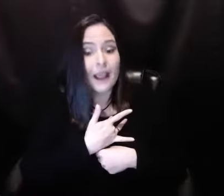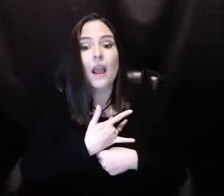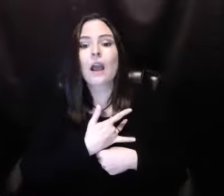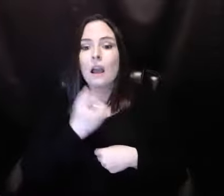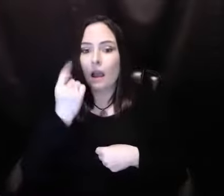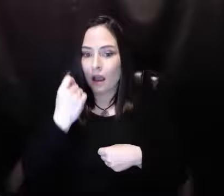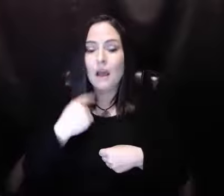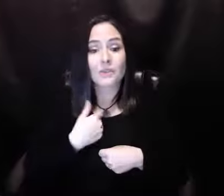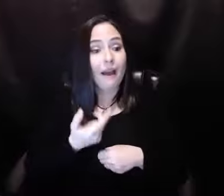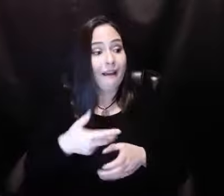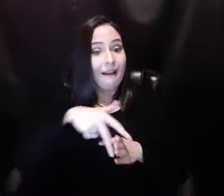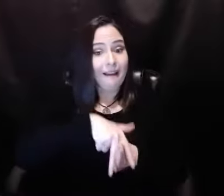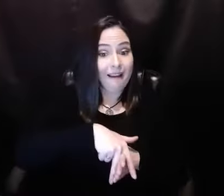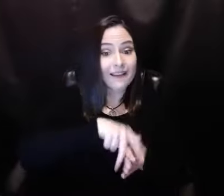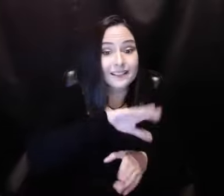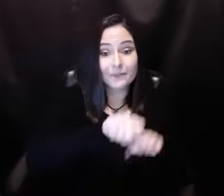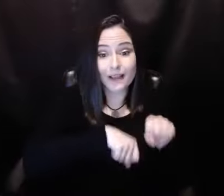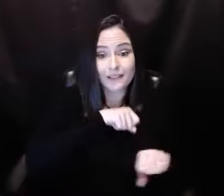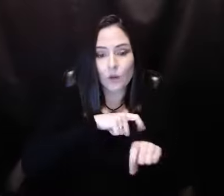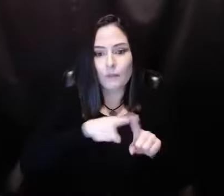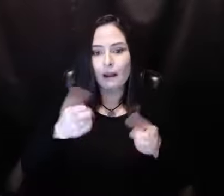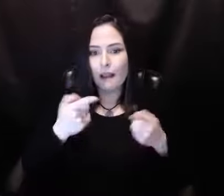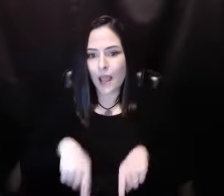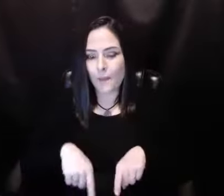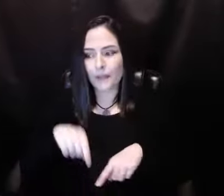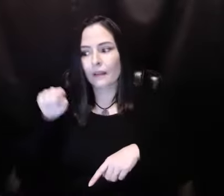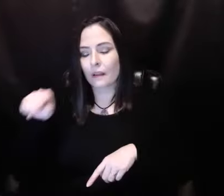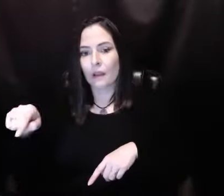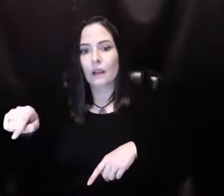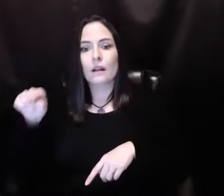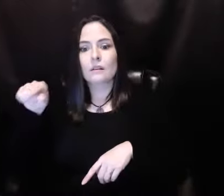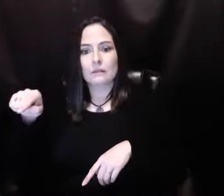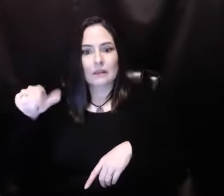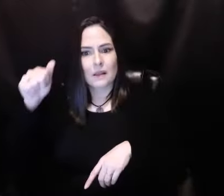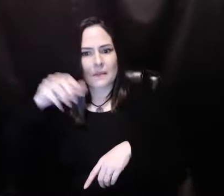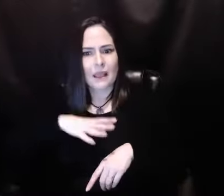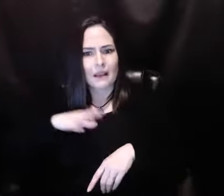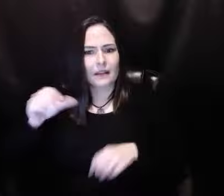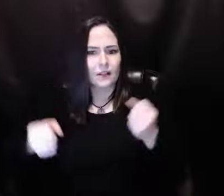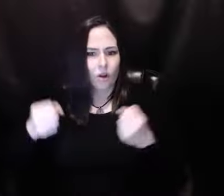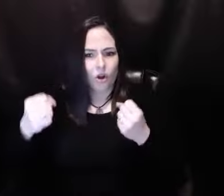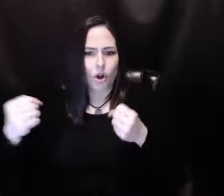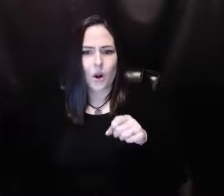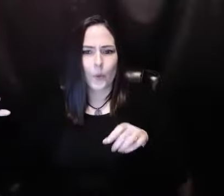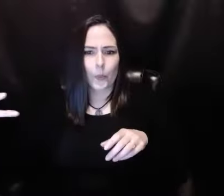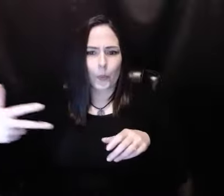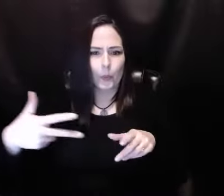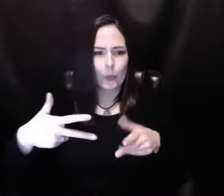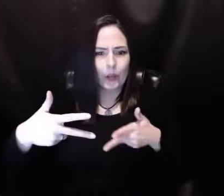bicycle. What happened was a car came around the corner, and Pia drove into the water,